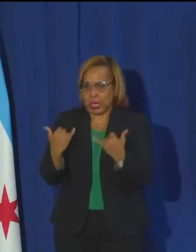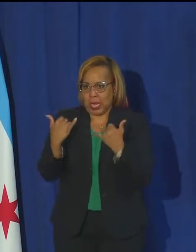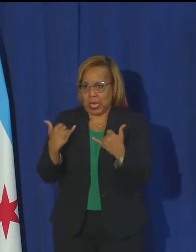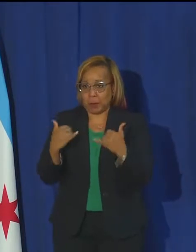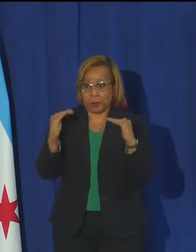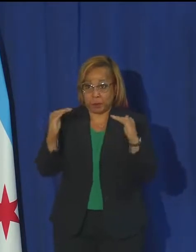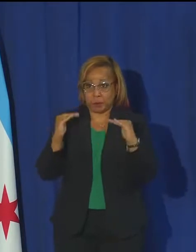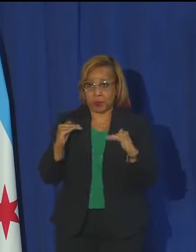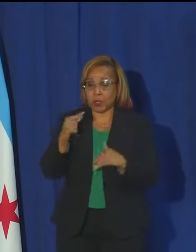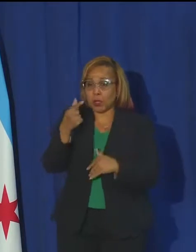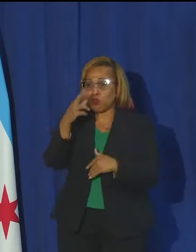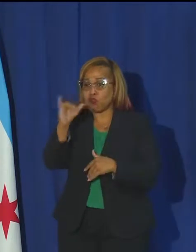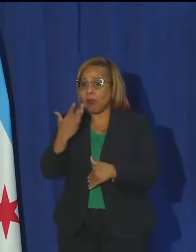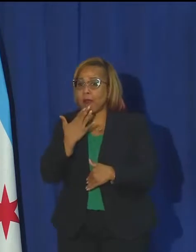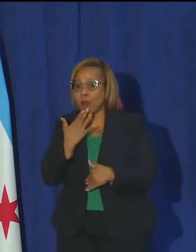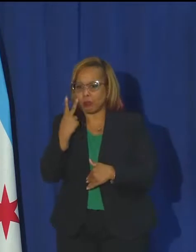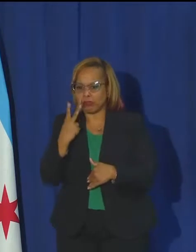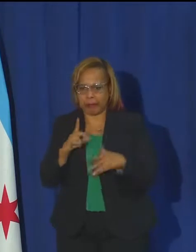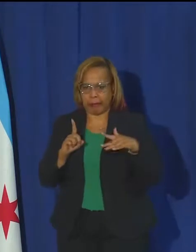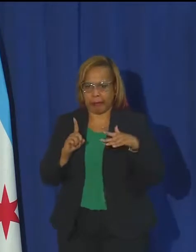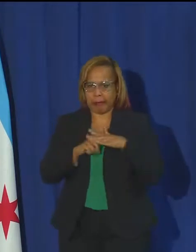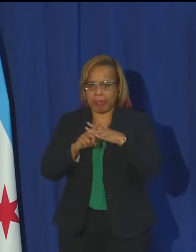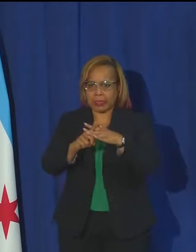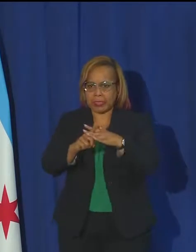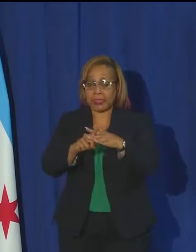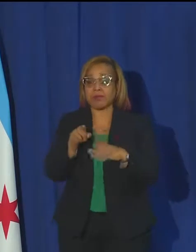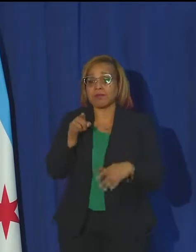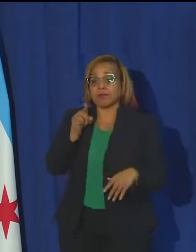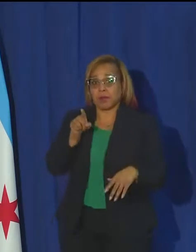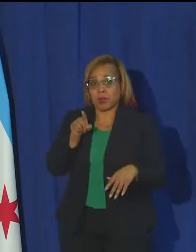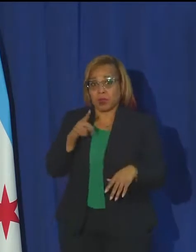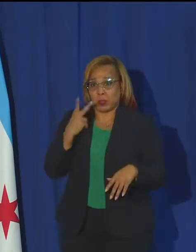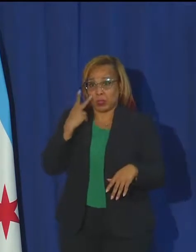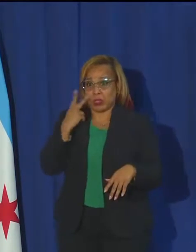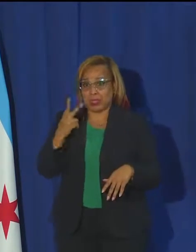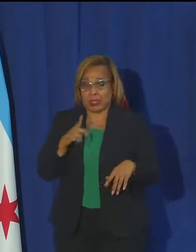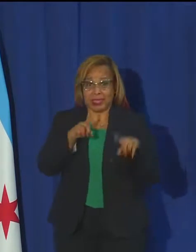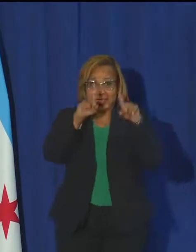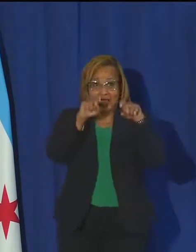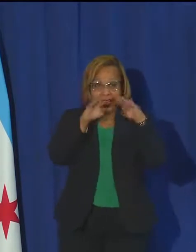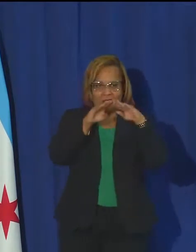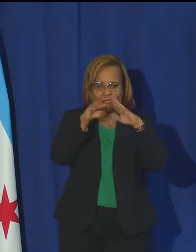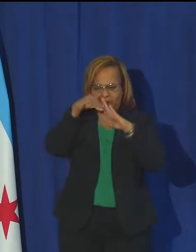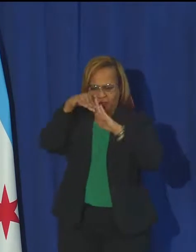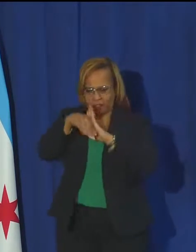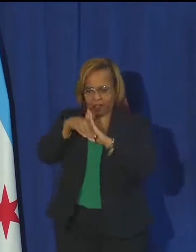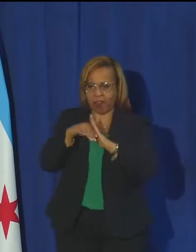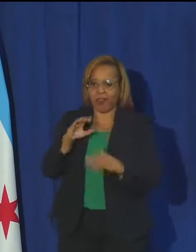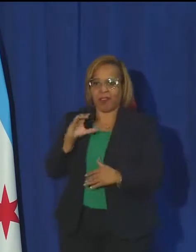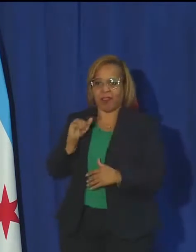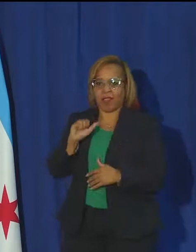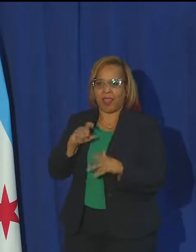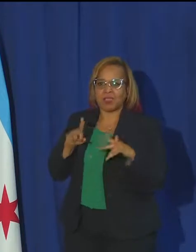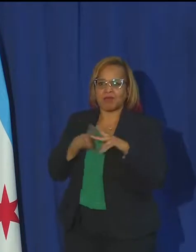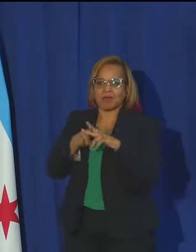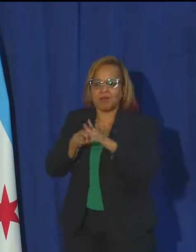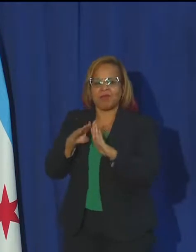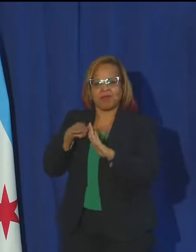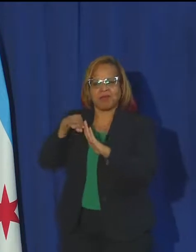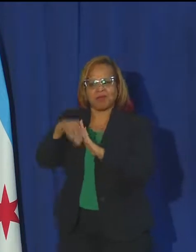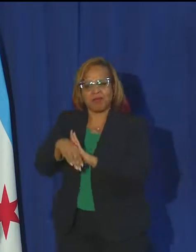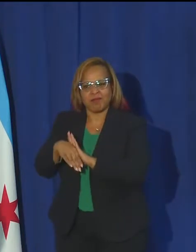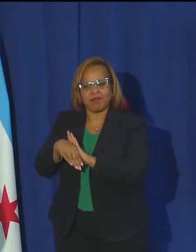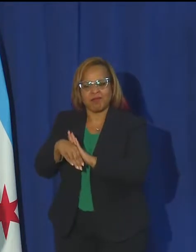the light gray shows cases. And you can see that where we see tests dip, we often see cases dip, and vice